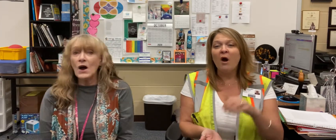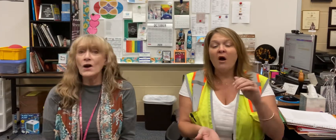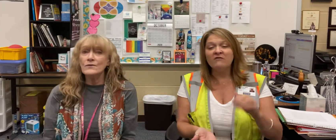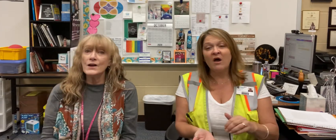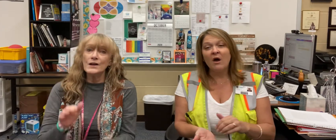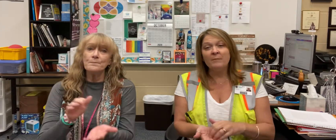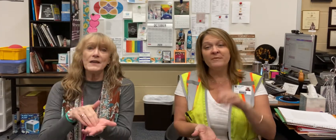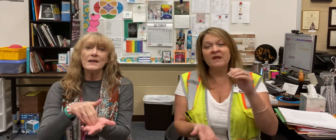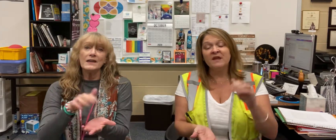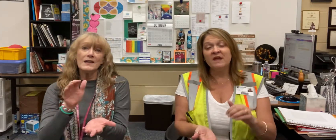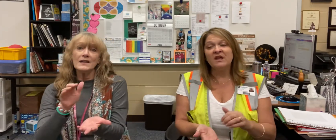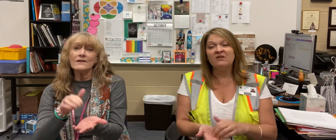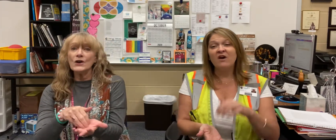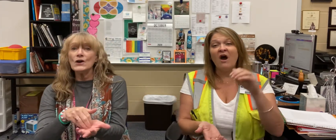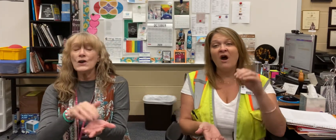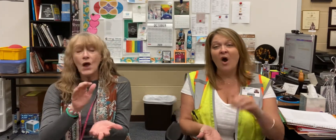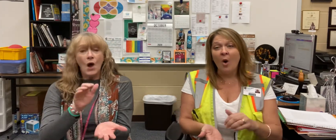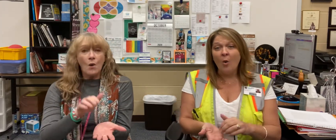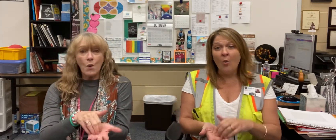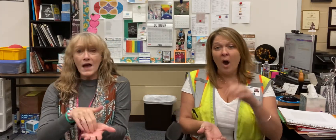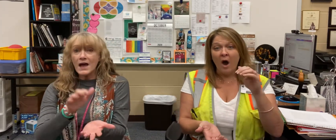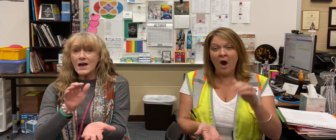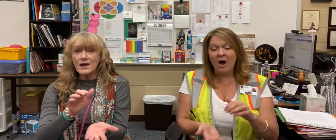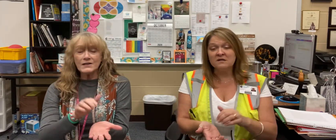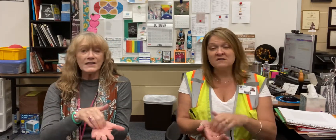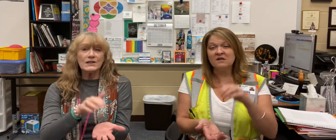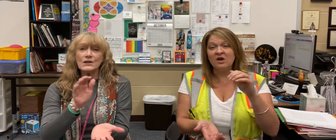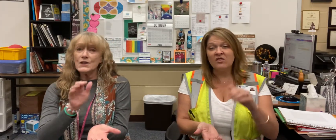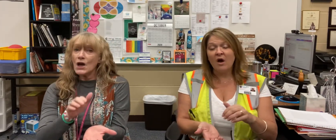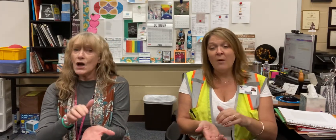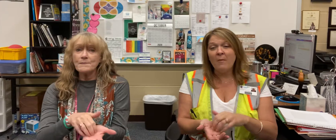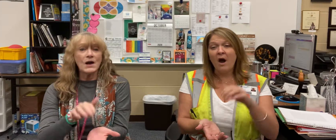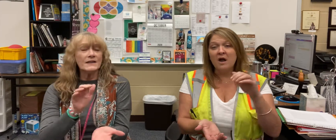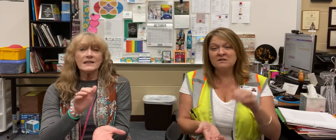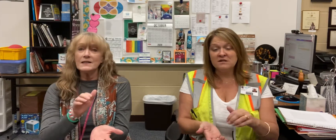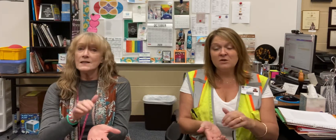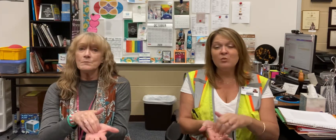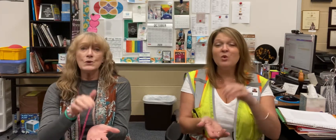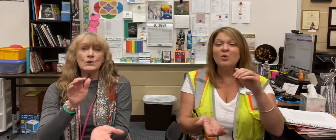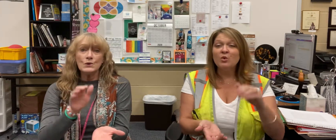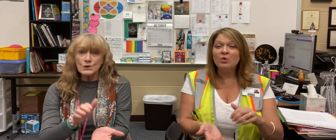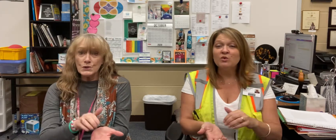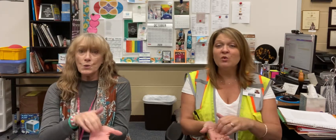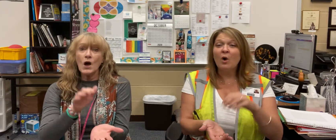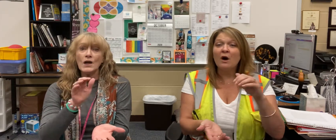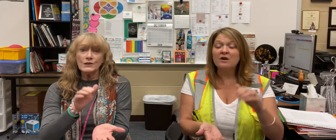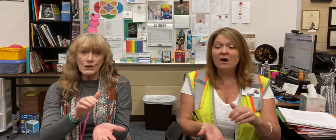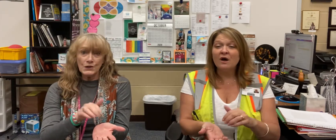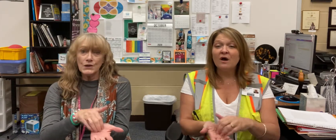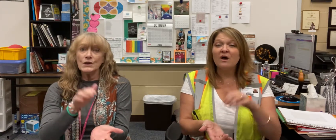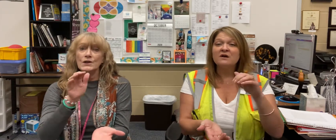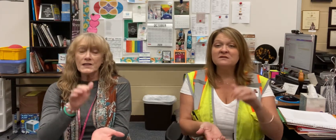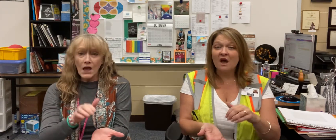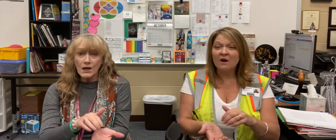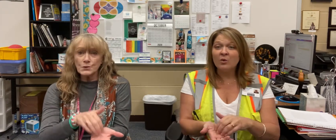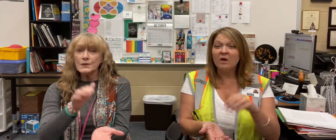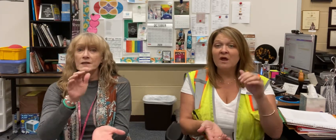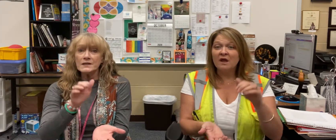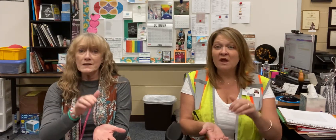the beaver, where still the mighty moose wanders. at